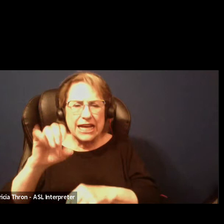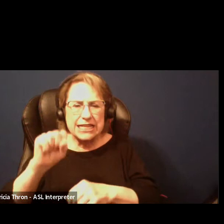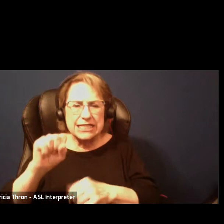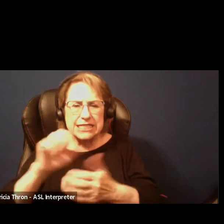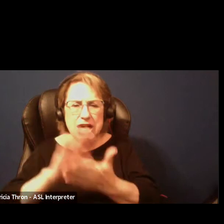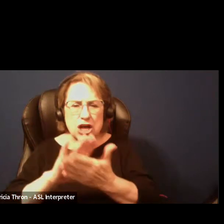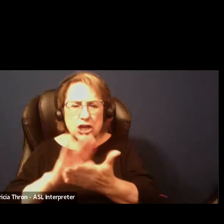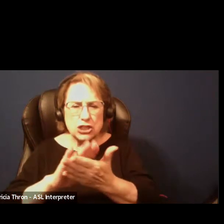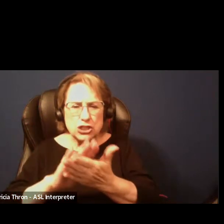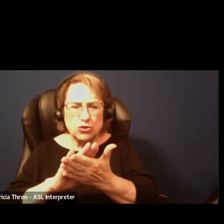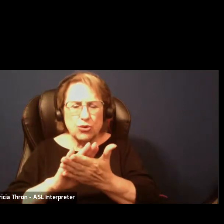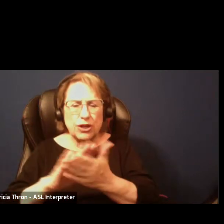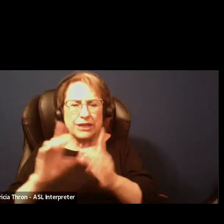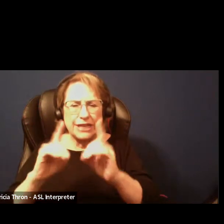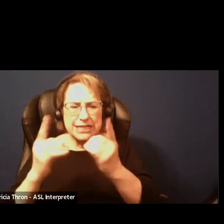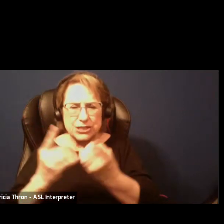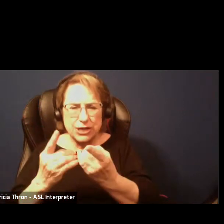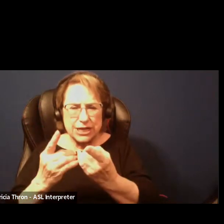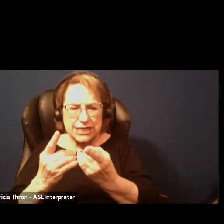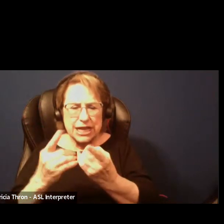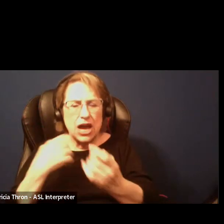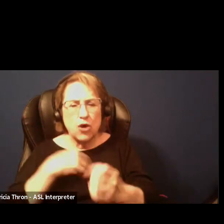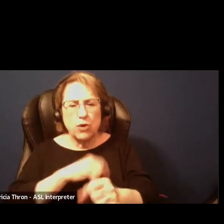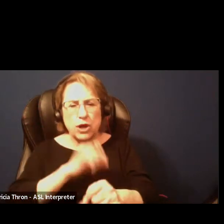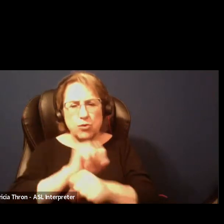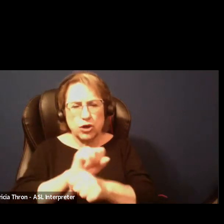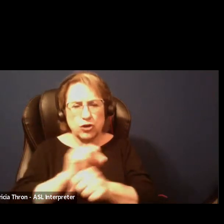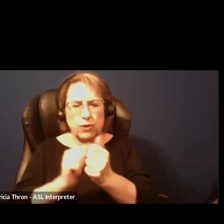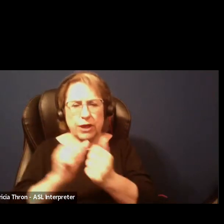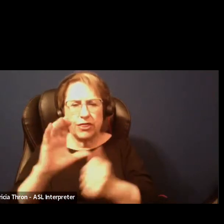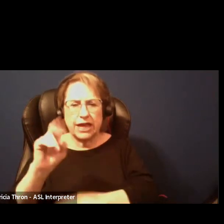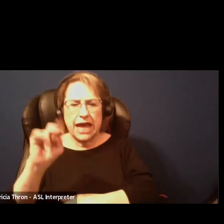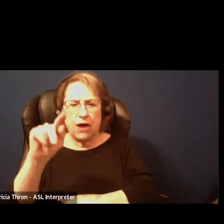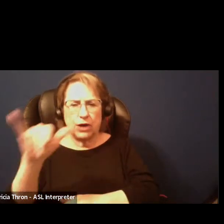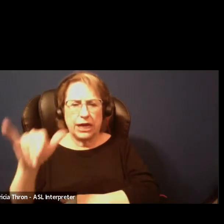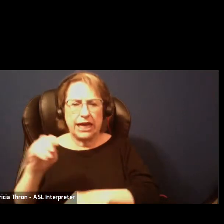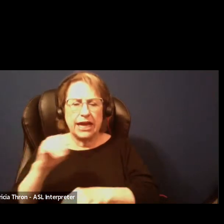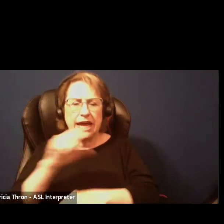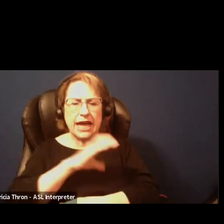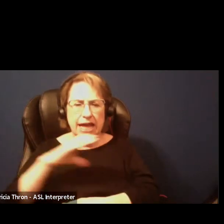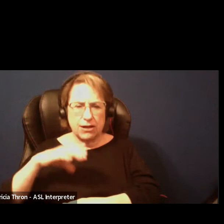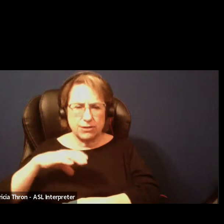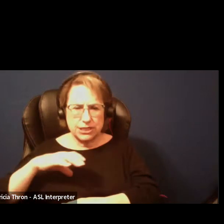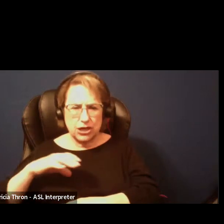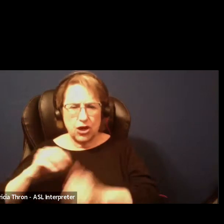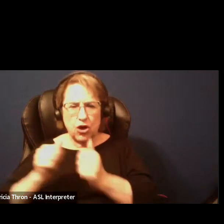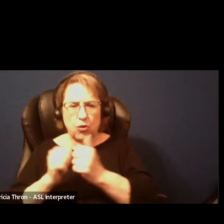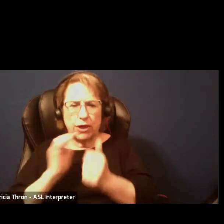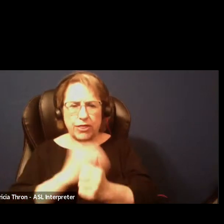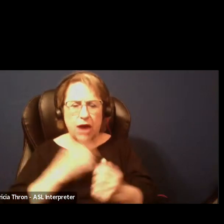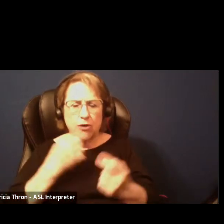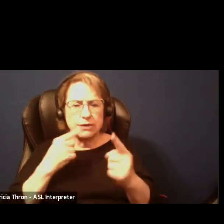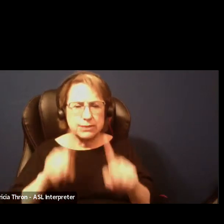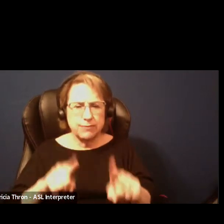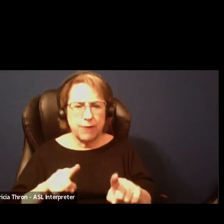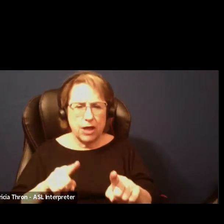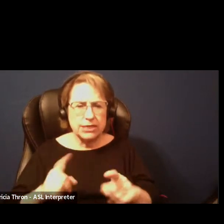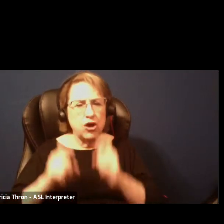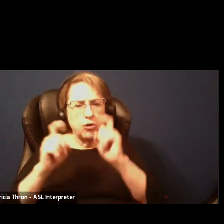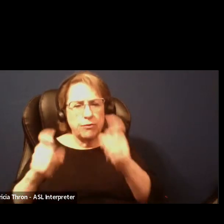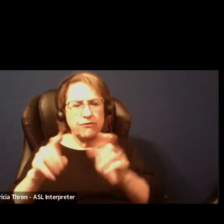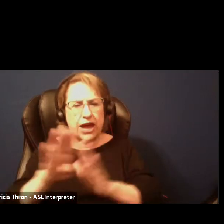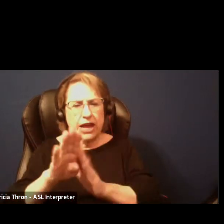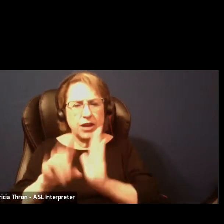with county council on our response to this report. We provided a background for the board and the